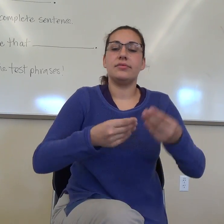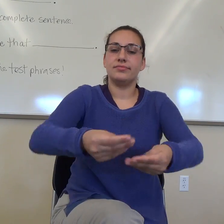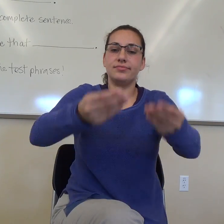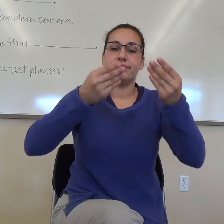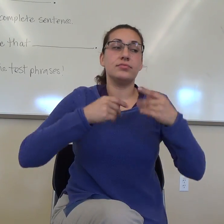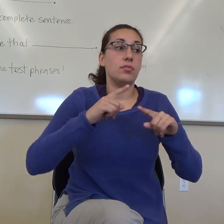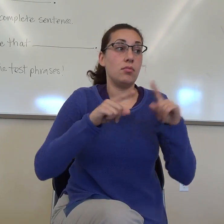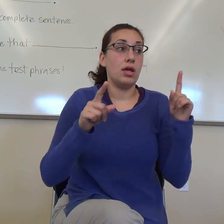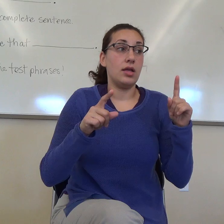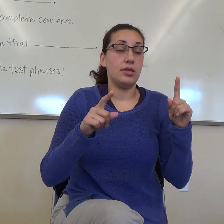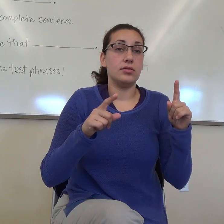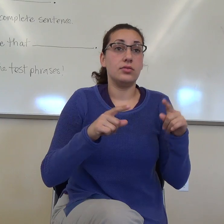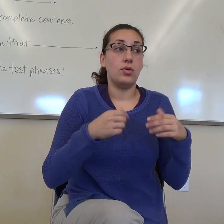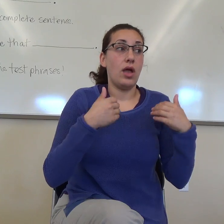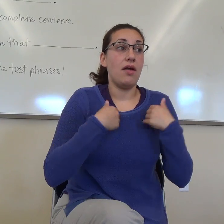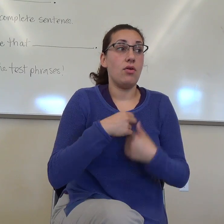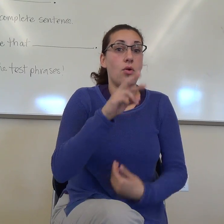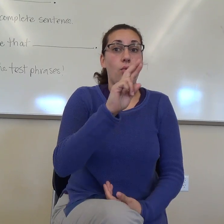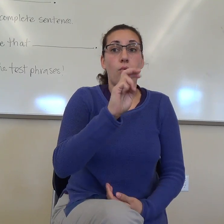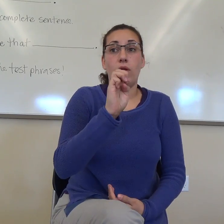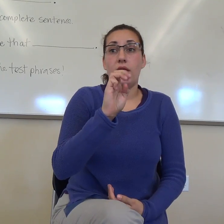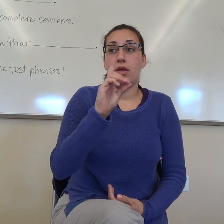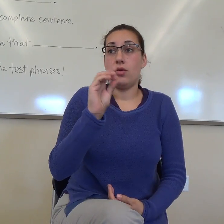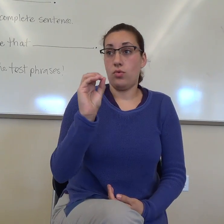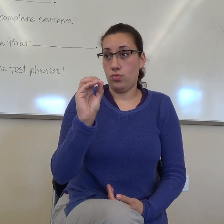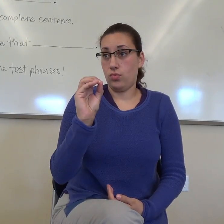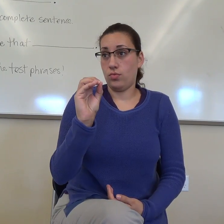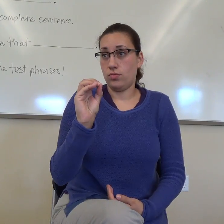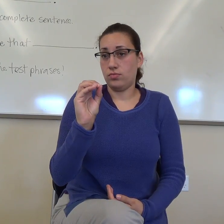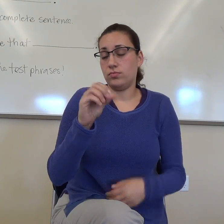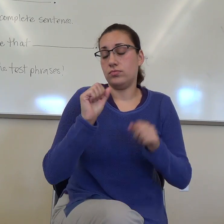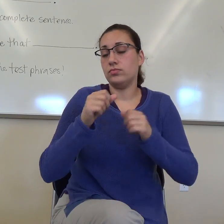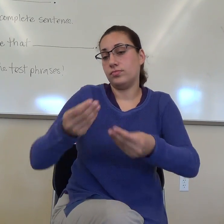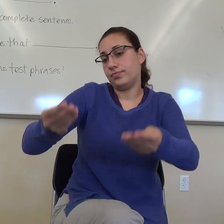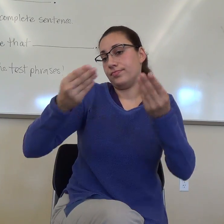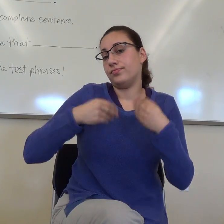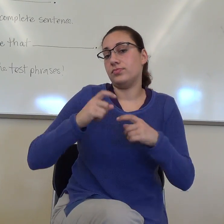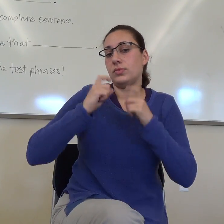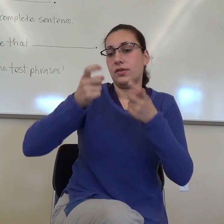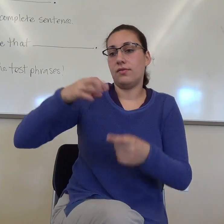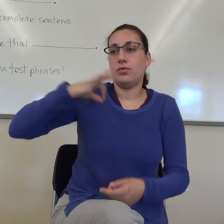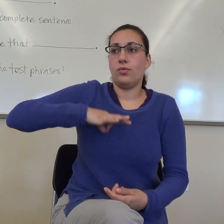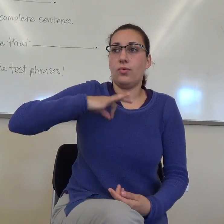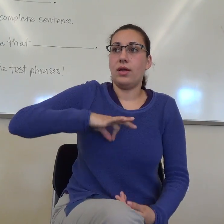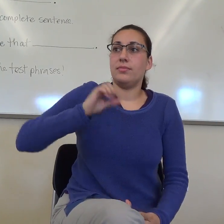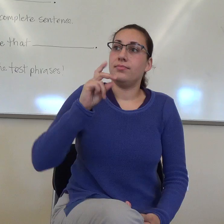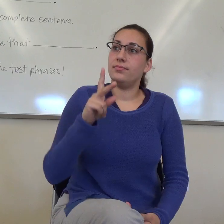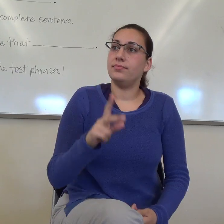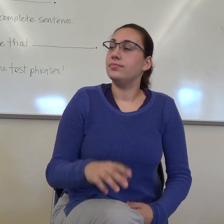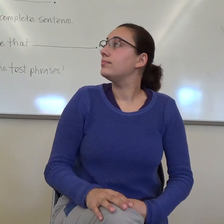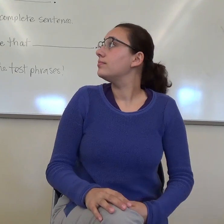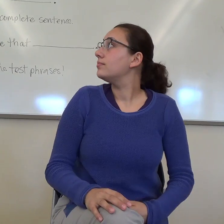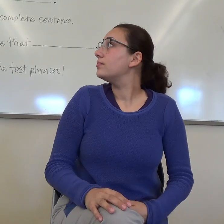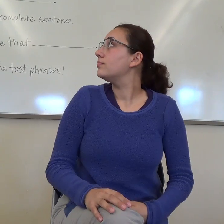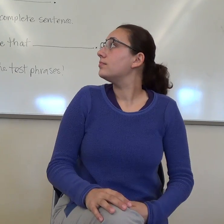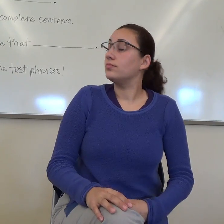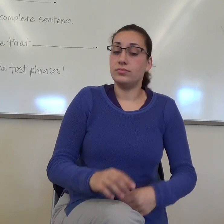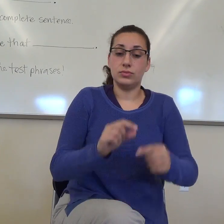redo, you can still get credit for that if you turn it in on time, okay? So add this group up and divide